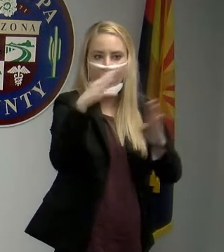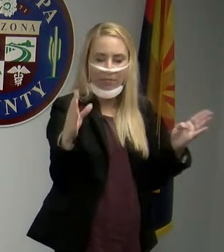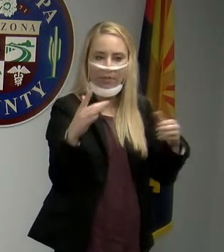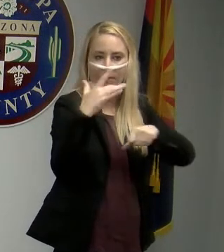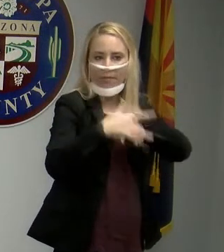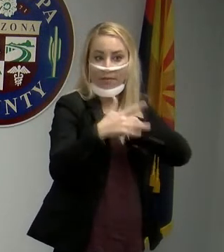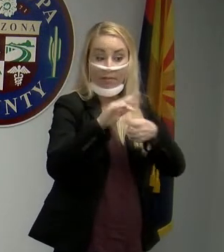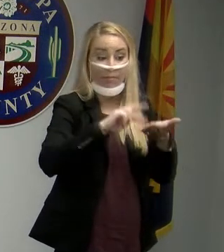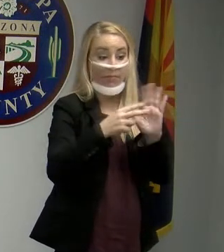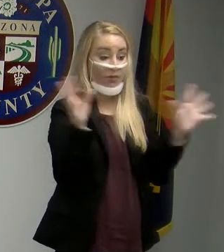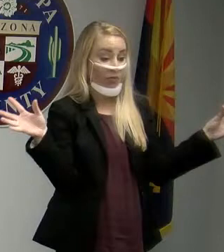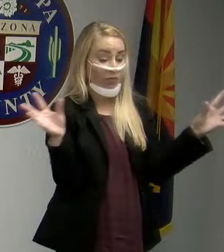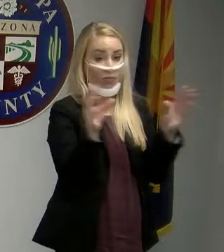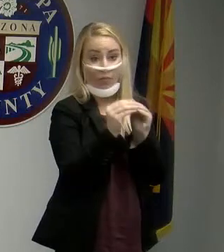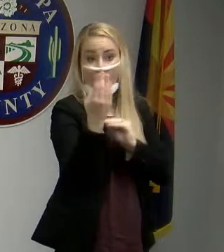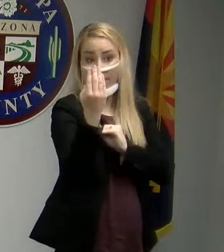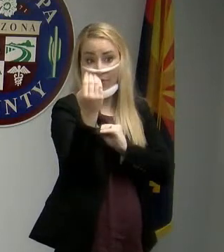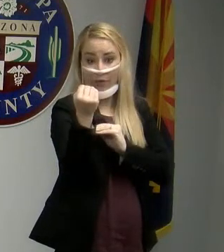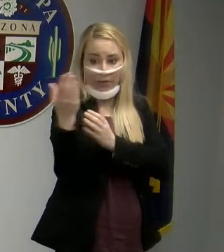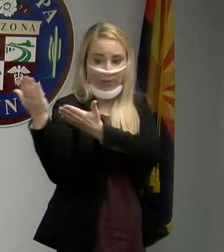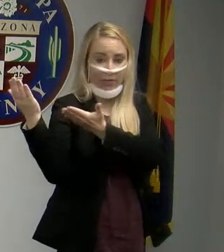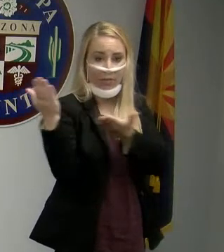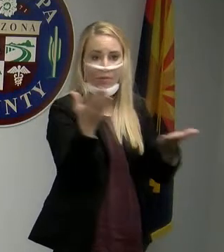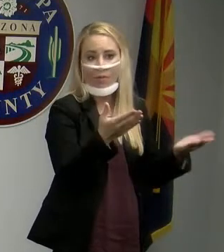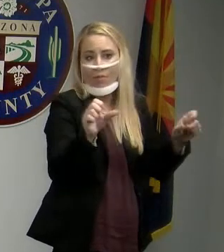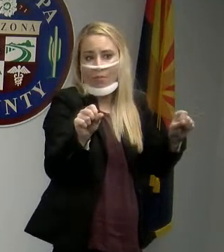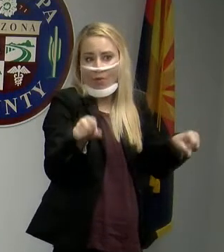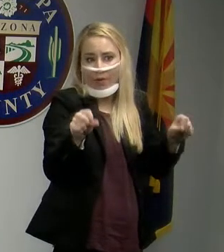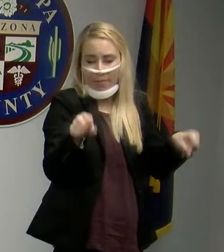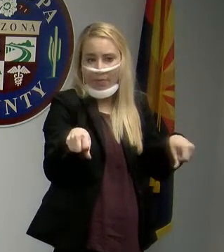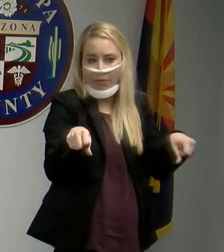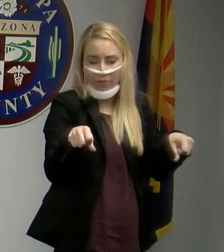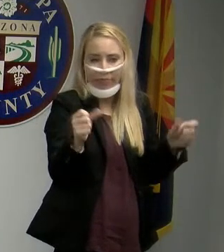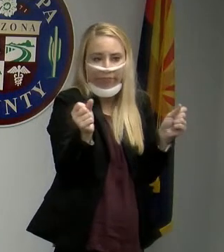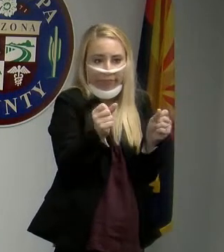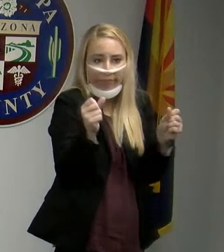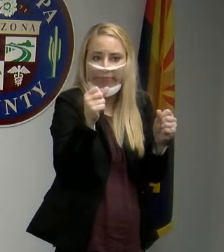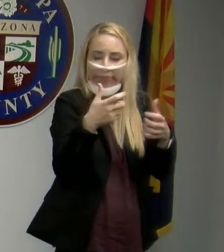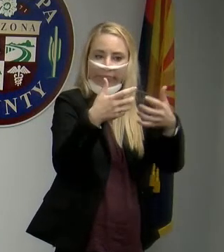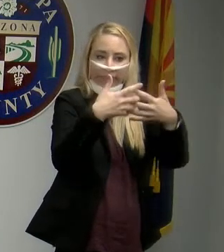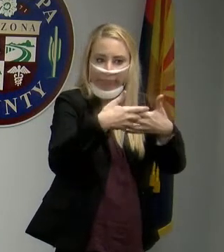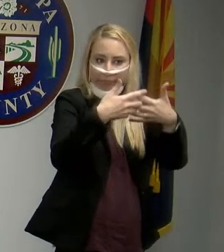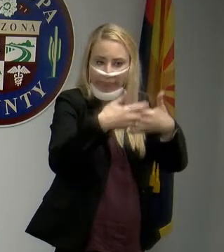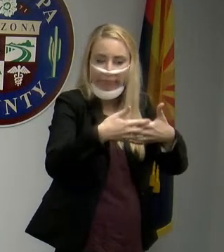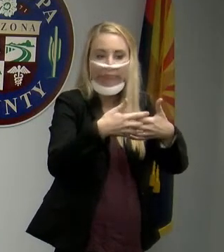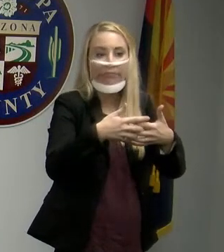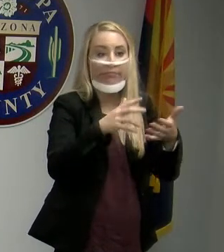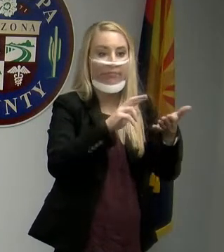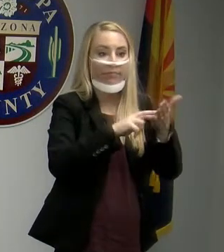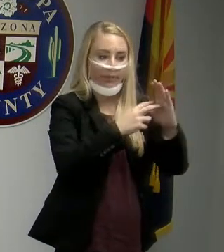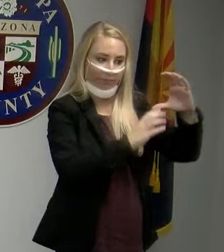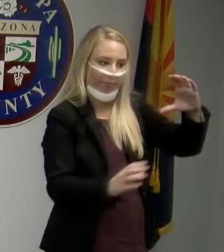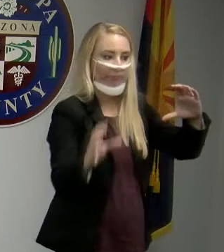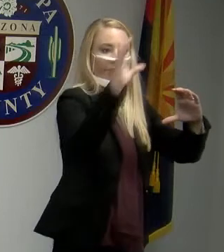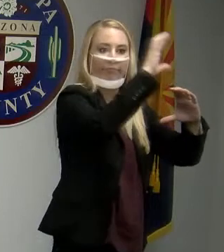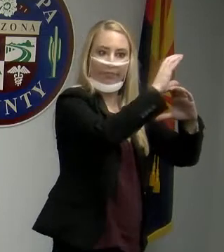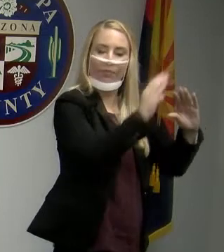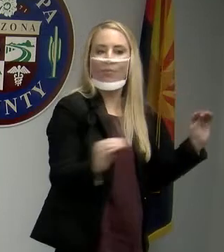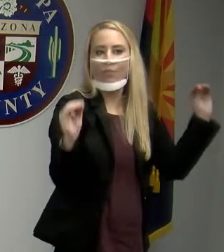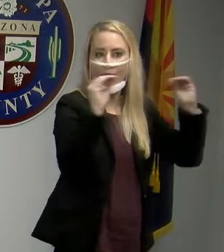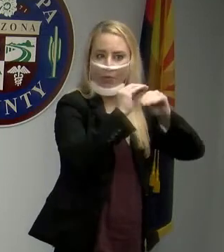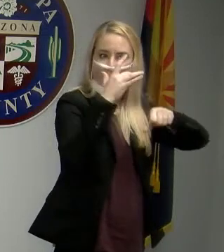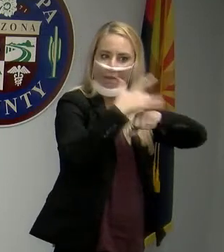of portable coolers to 14, which will expand total additional storage beyond what the OME can surge